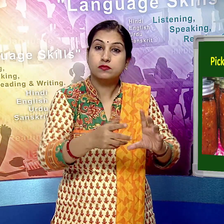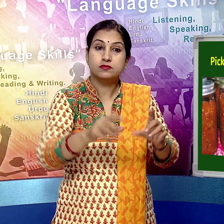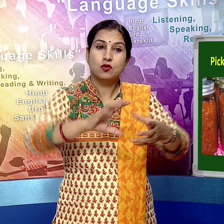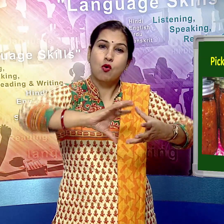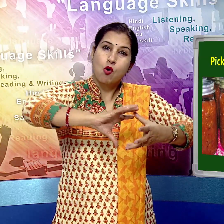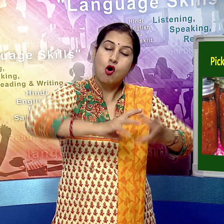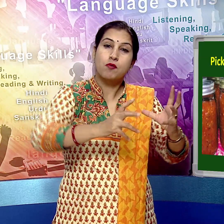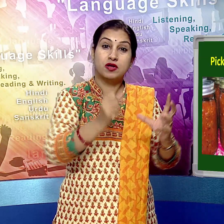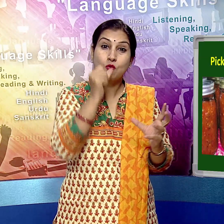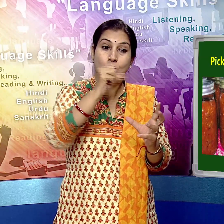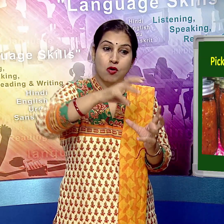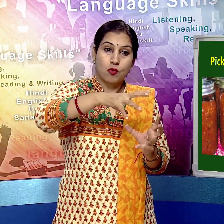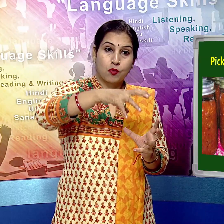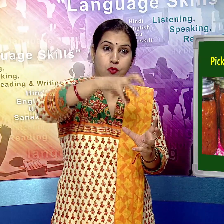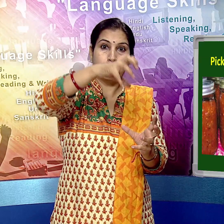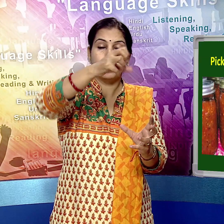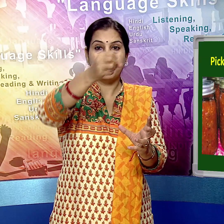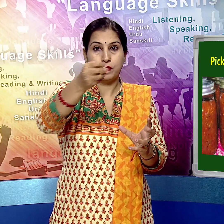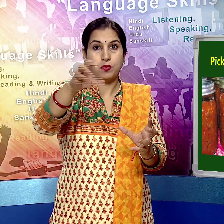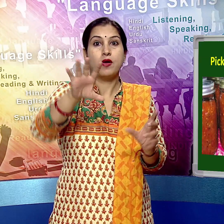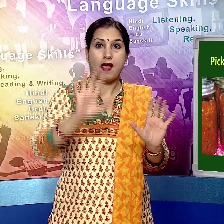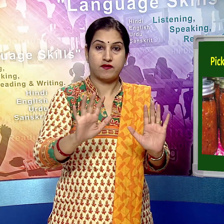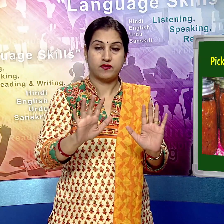draw out the water from the foodstuff,